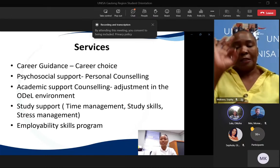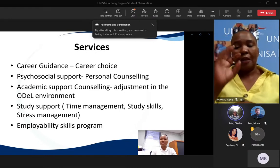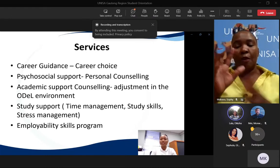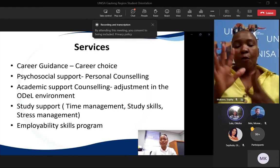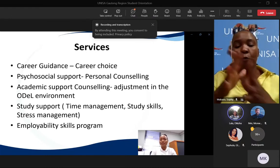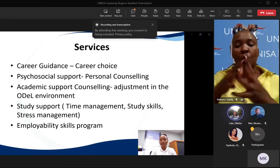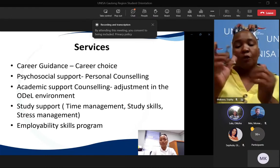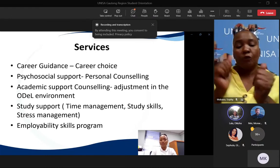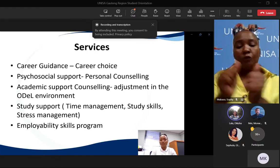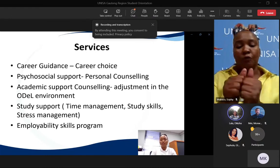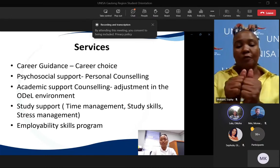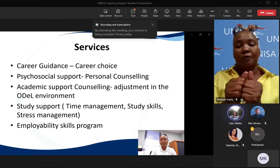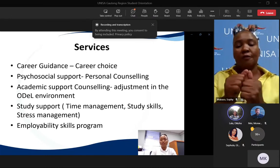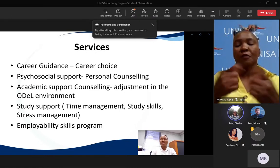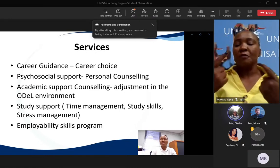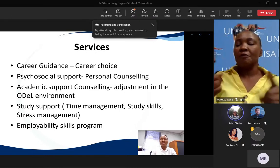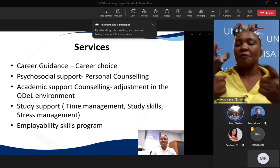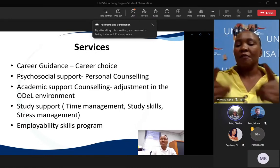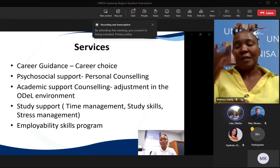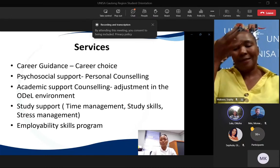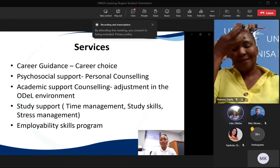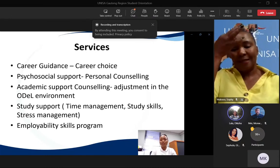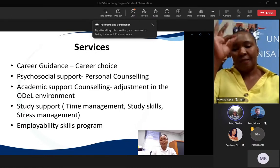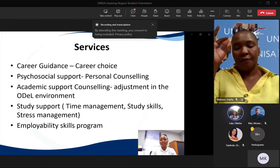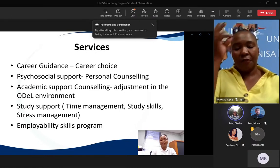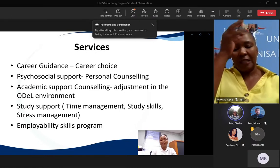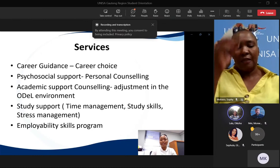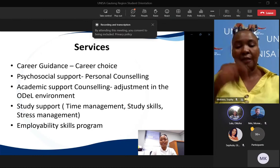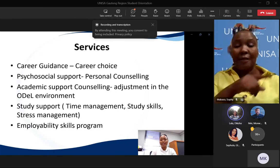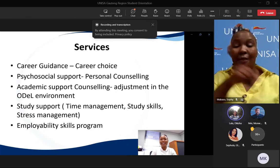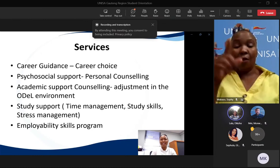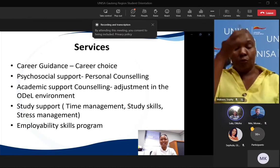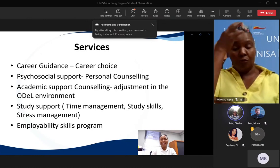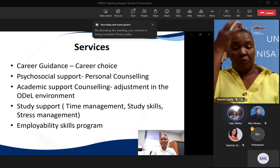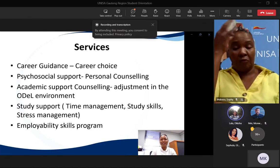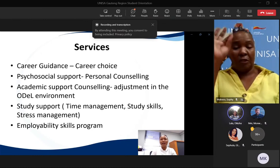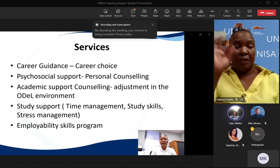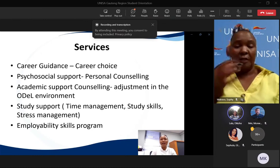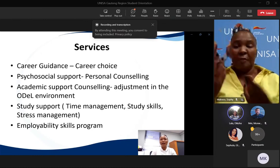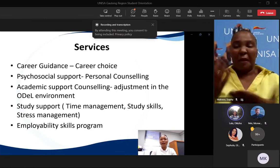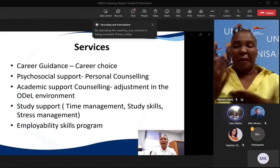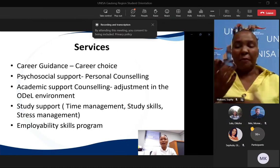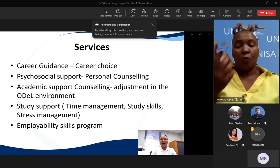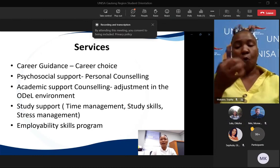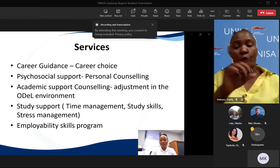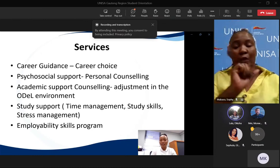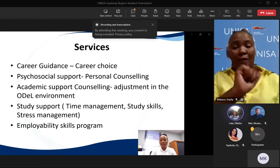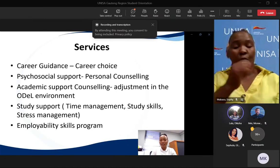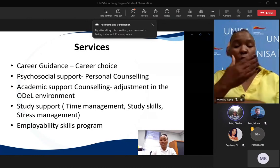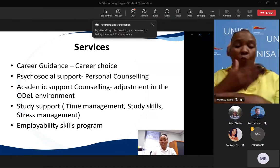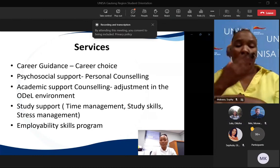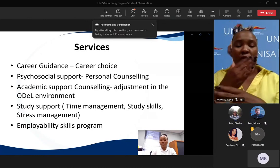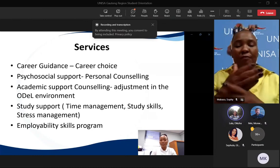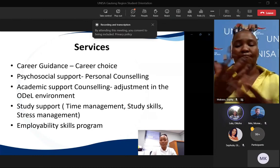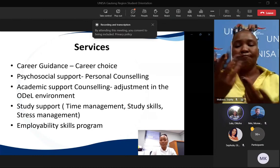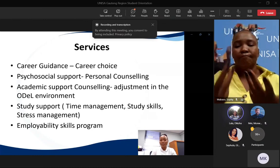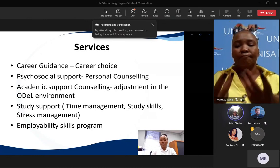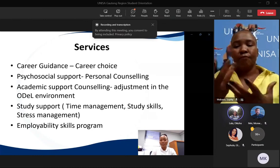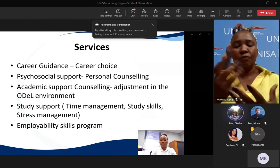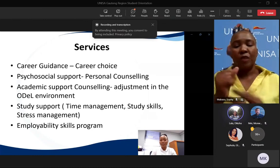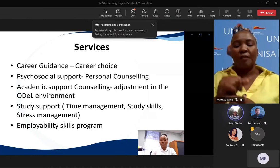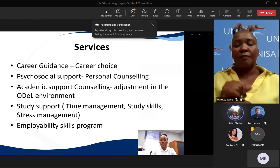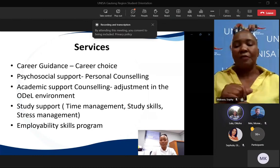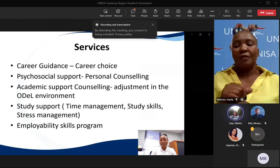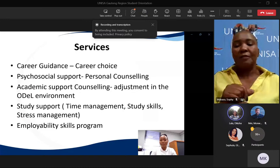for students in different professions especially those professions that might have uh 10 training